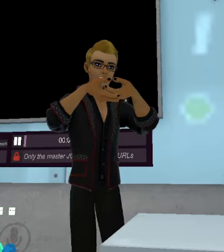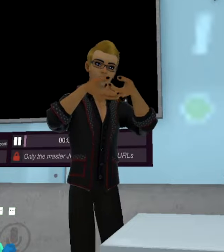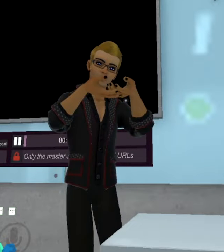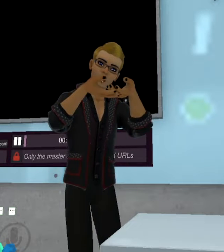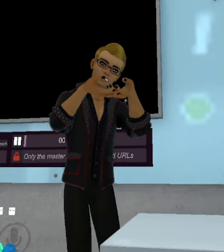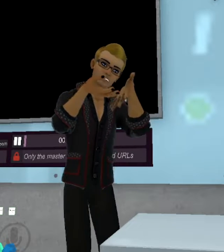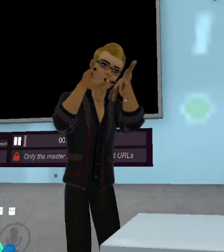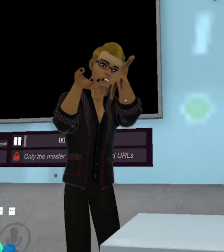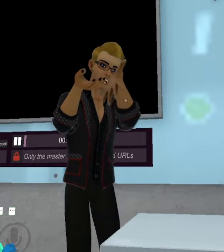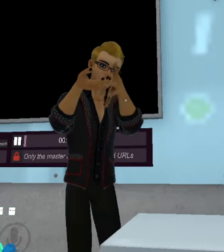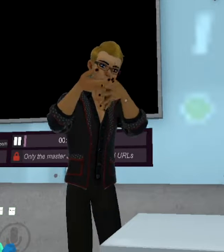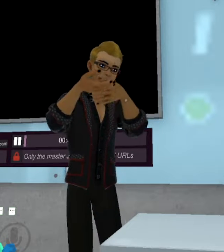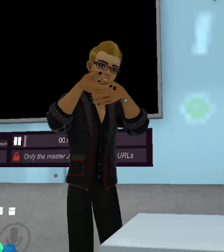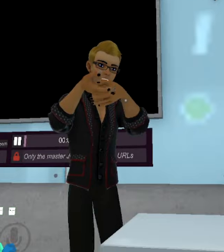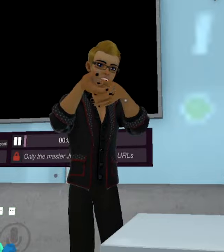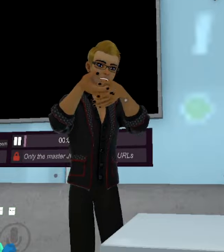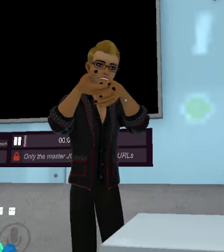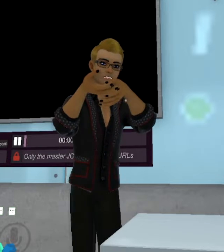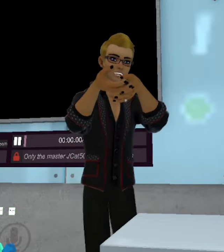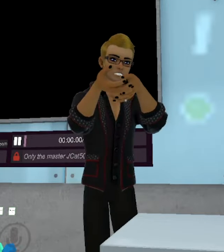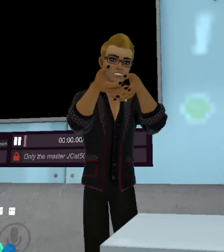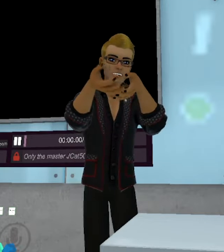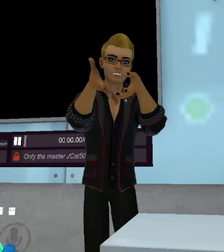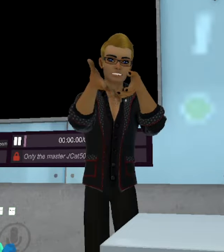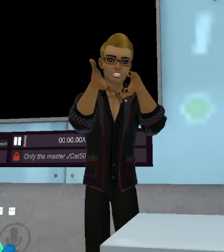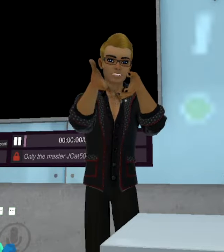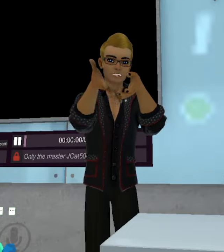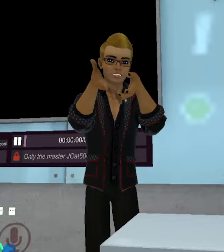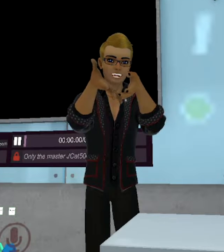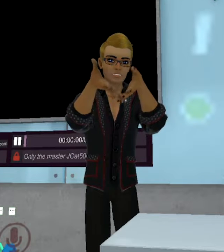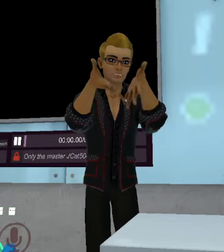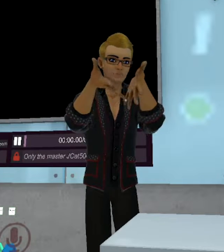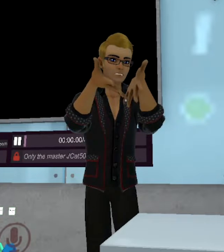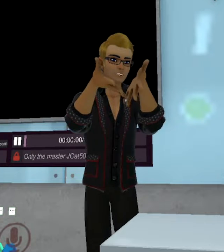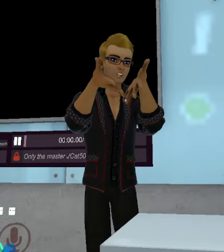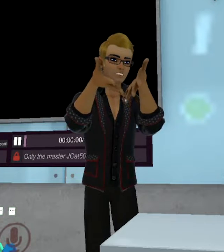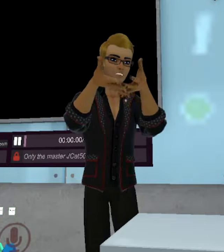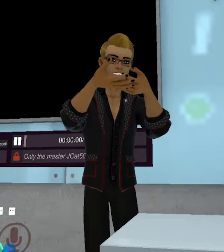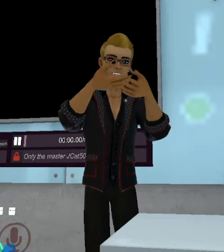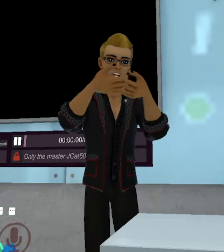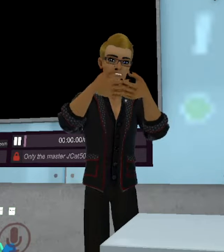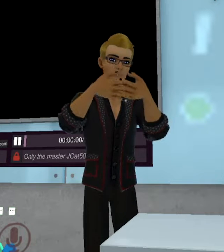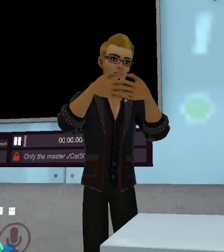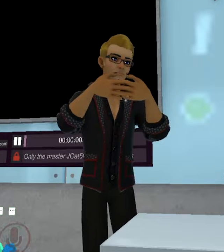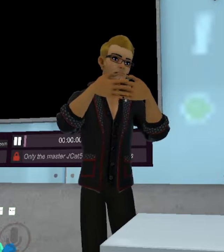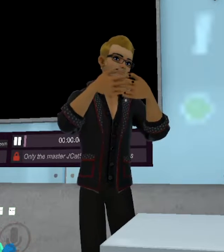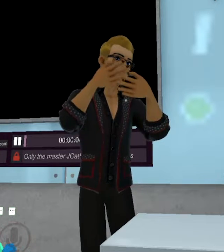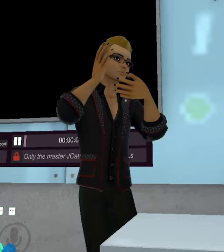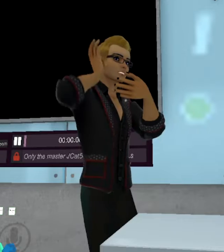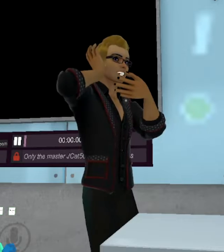And I've just noticed that, and I thought I'd bring that to your attention. Is there anything what at kind of home trouble that he does? What kind of